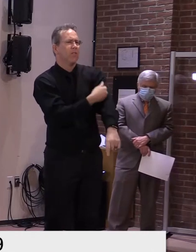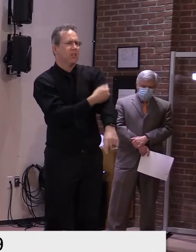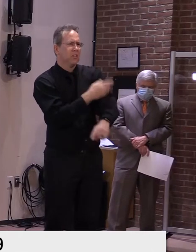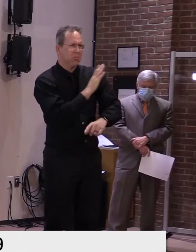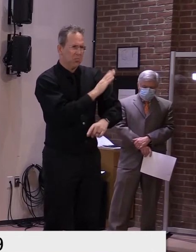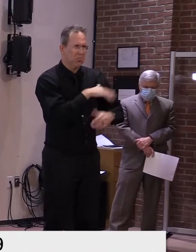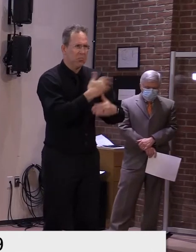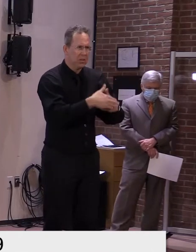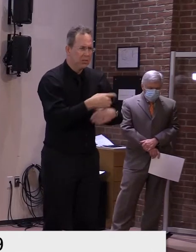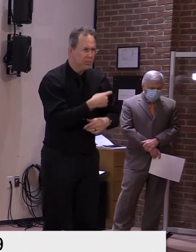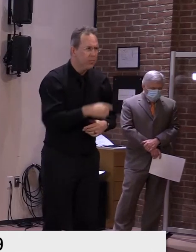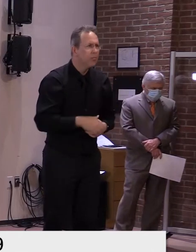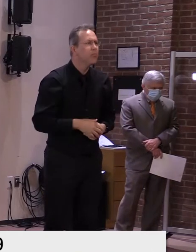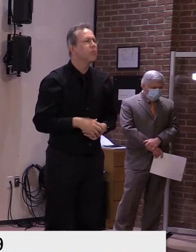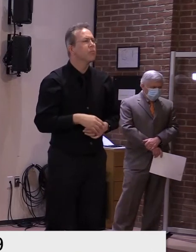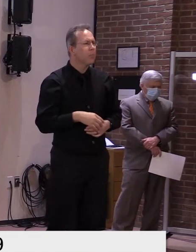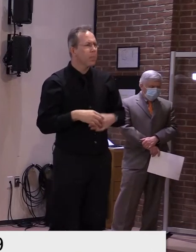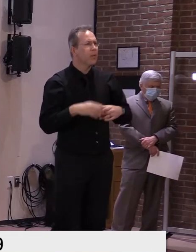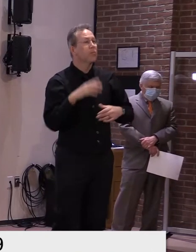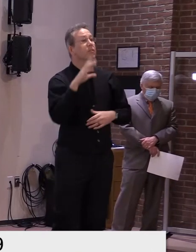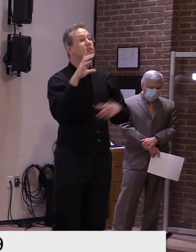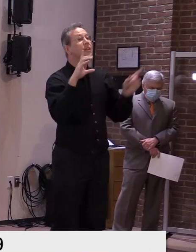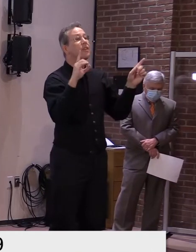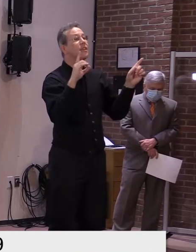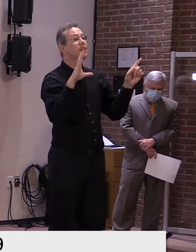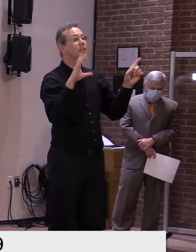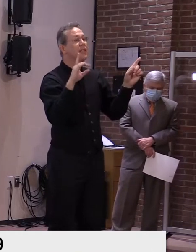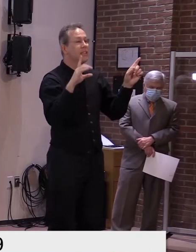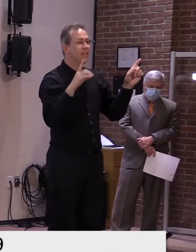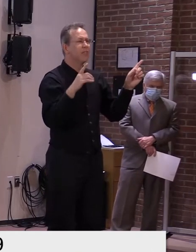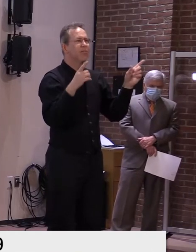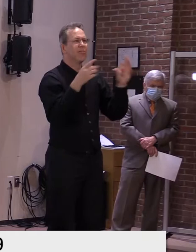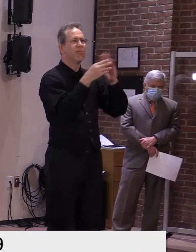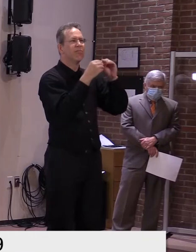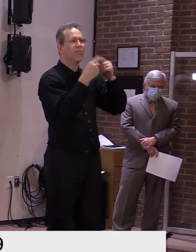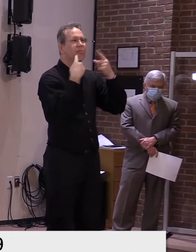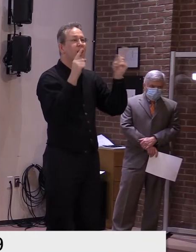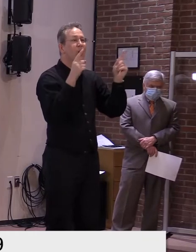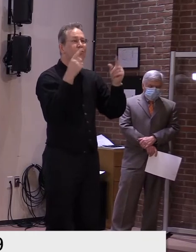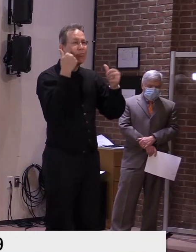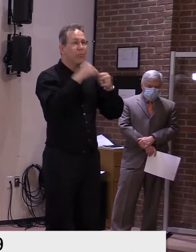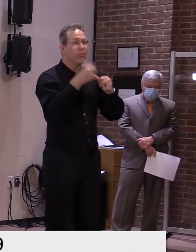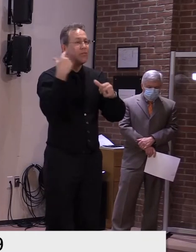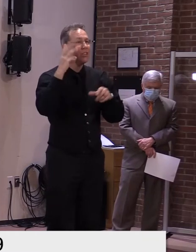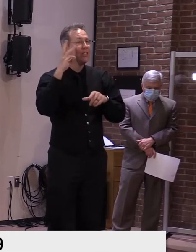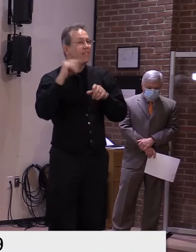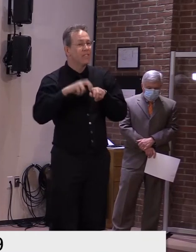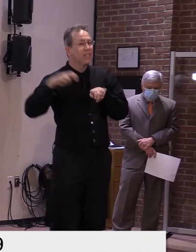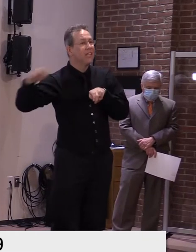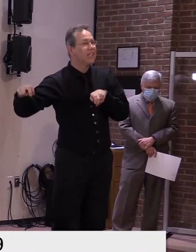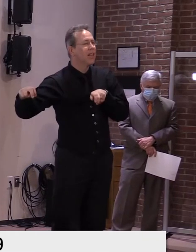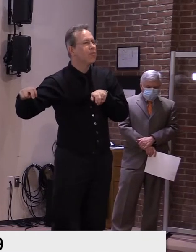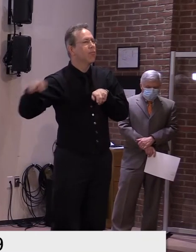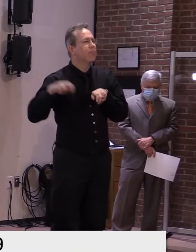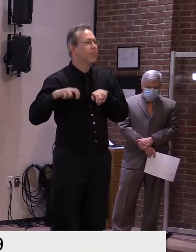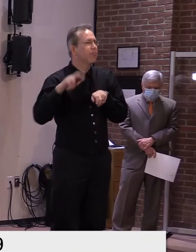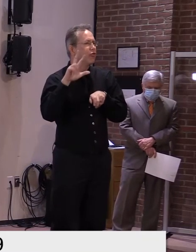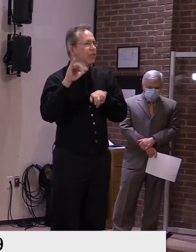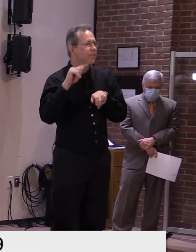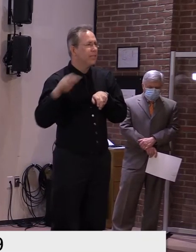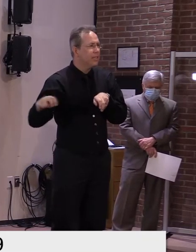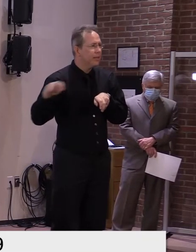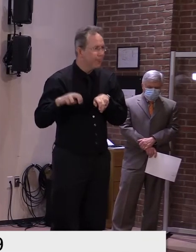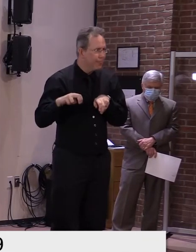distancing recommendations for schools from 6 feet to 3 feet. We're excited by this announcement because it'll help support a return to more